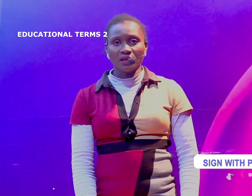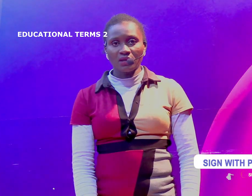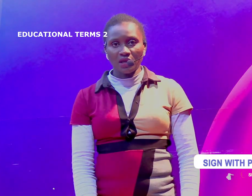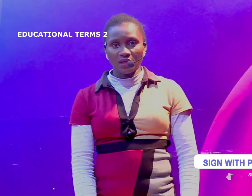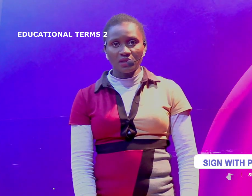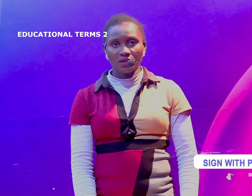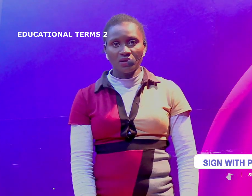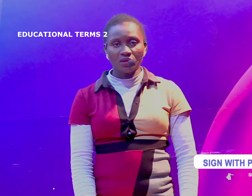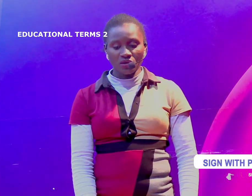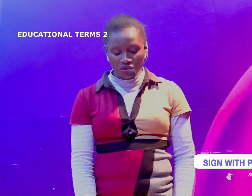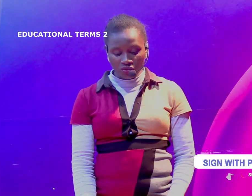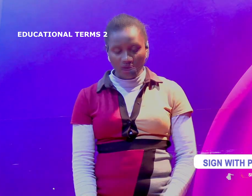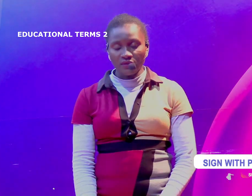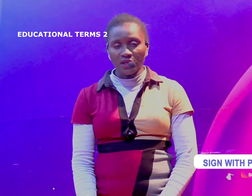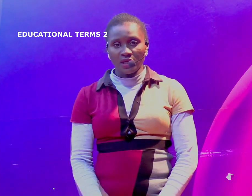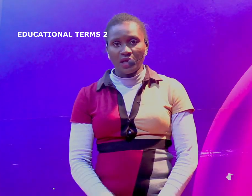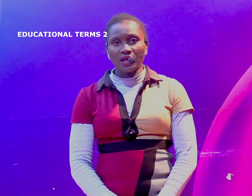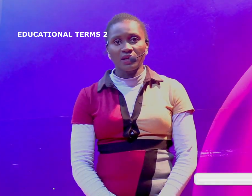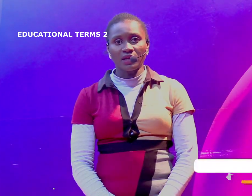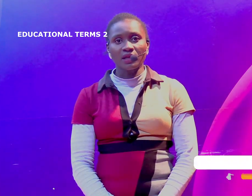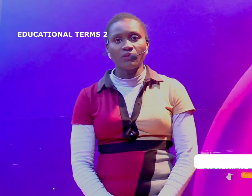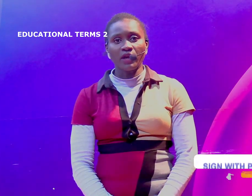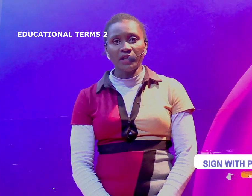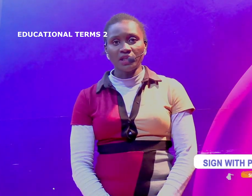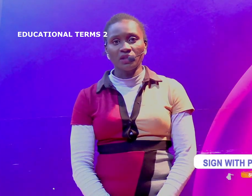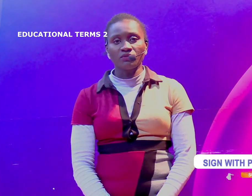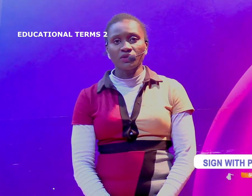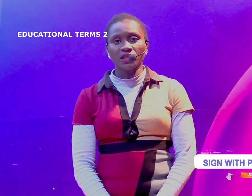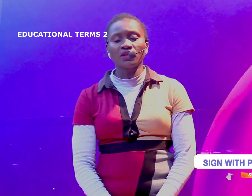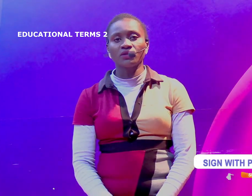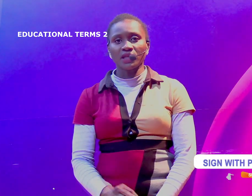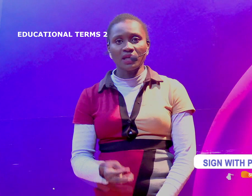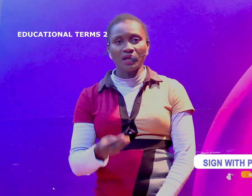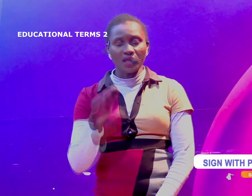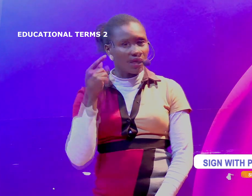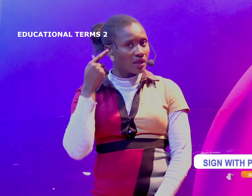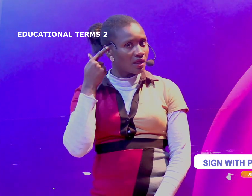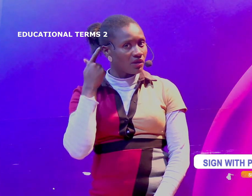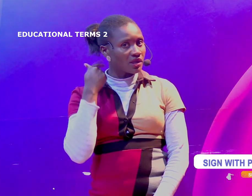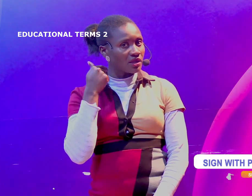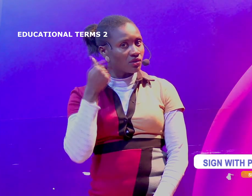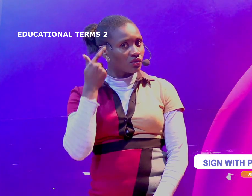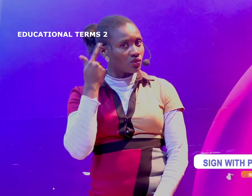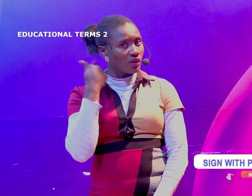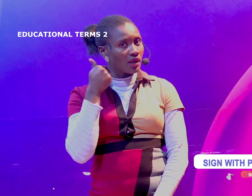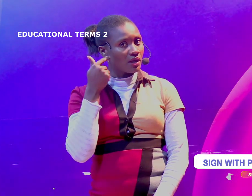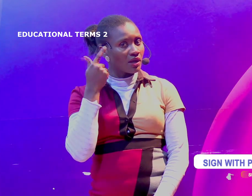aid. Those who have hearing impairment, you mostly use the hearing aid, the one that they used to wear on